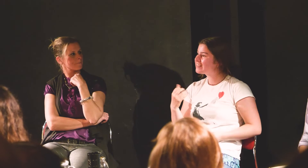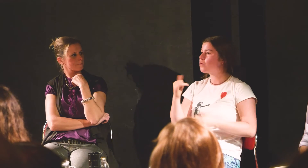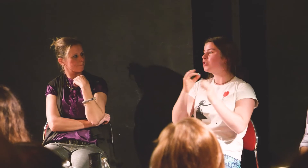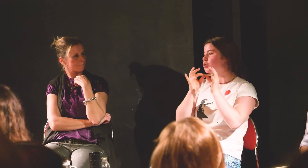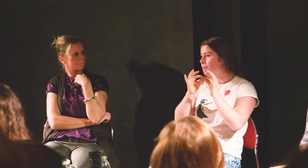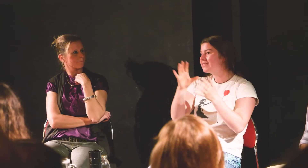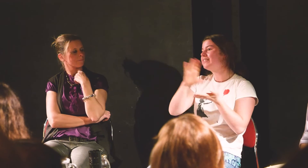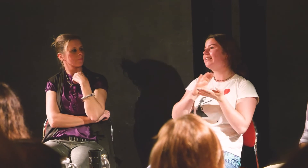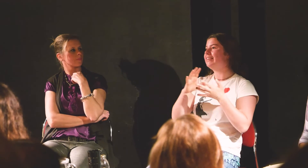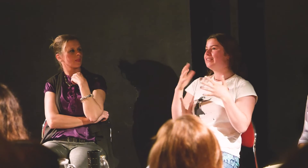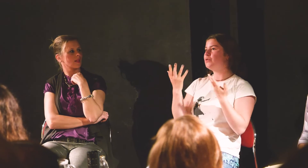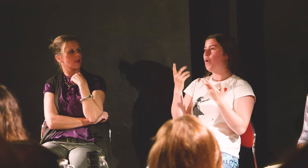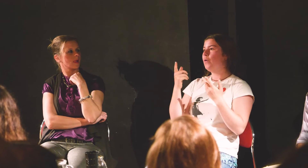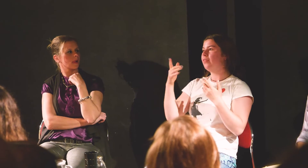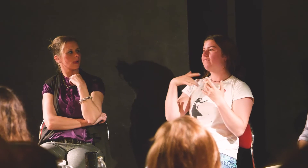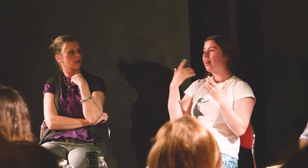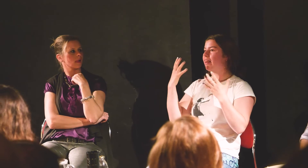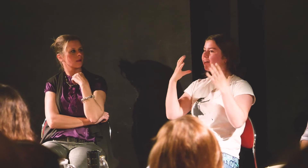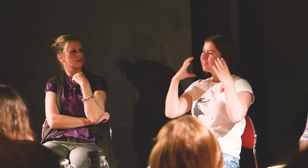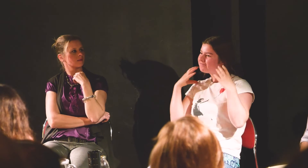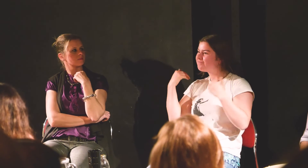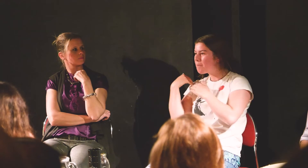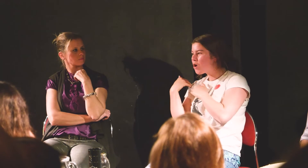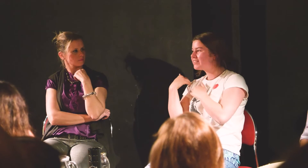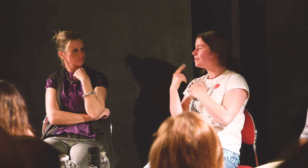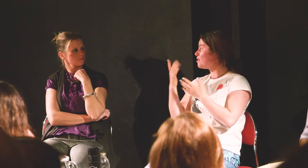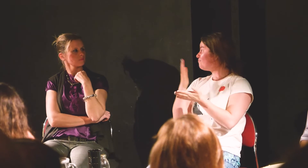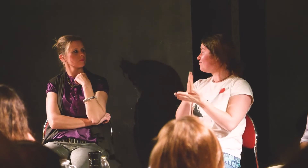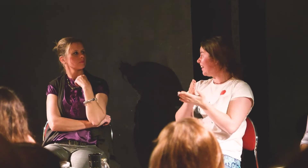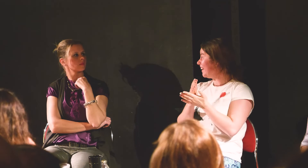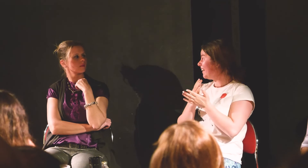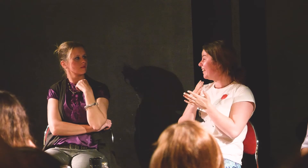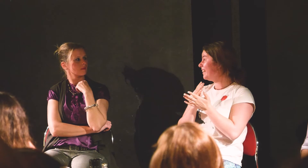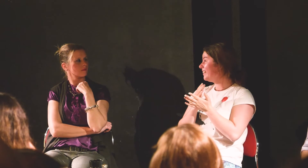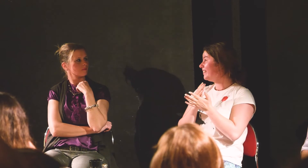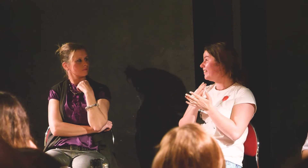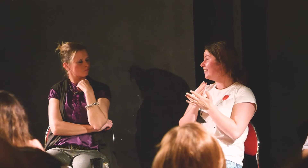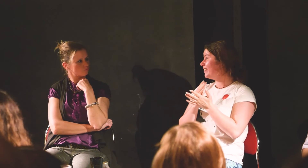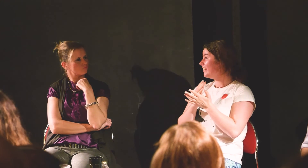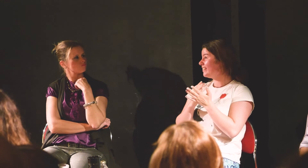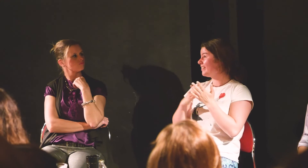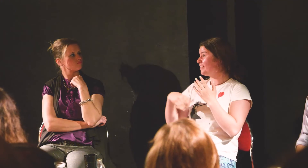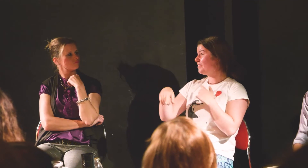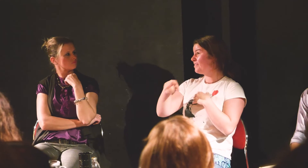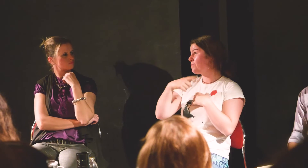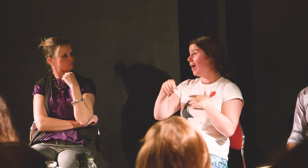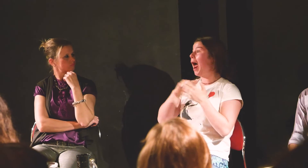people think that, hearing people think that, we have to pay taxes to support deaf people on the benefit, the idea that deaf people are a